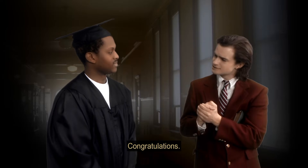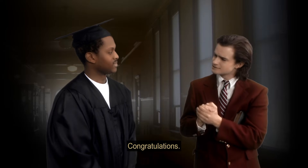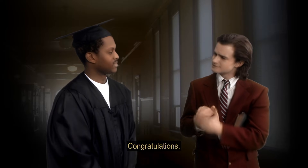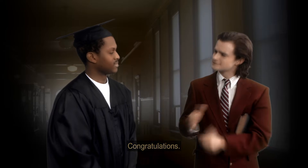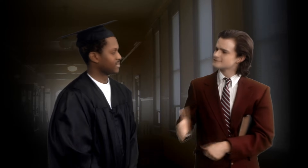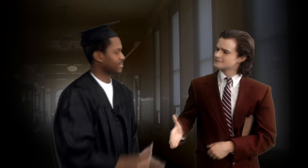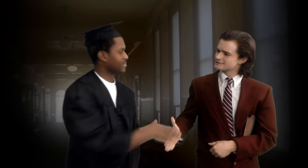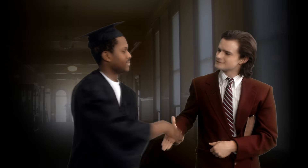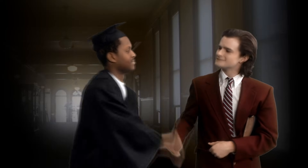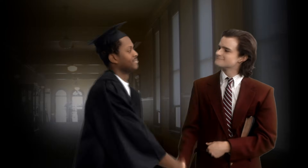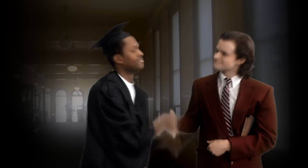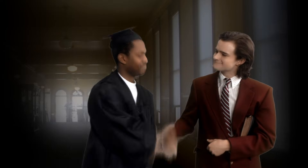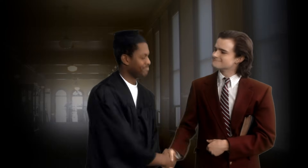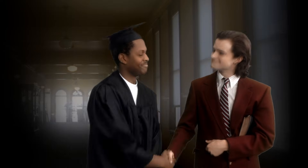Congratulations.